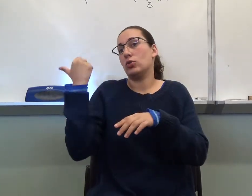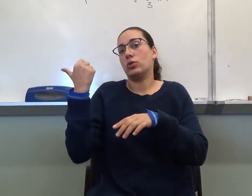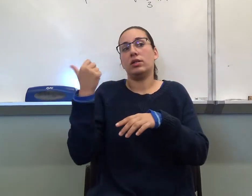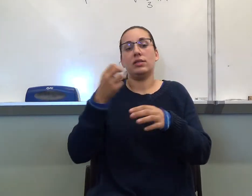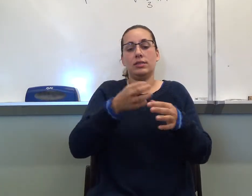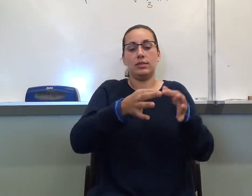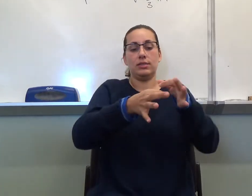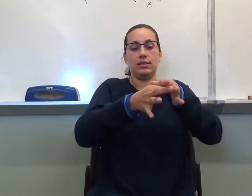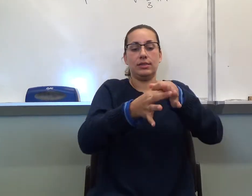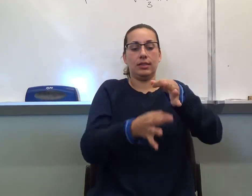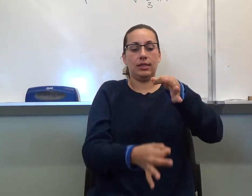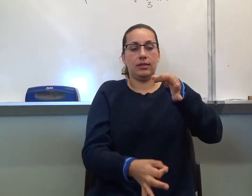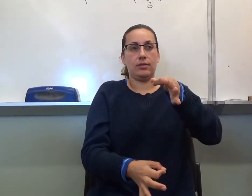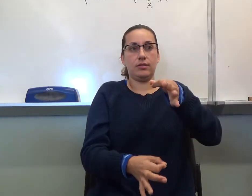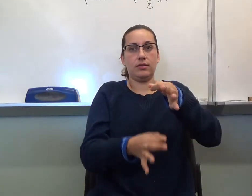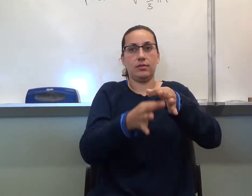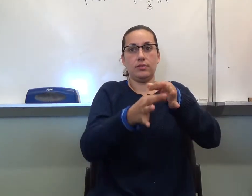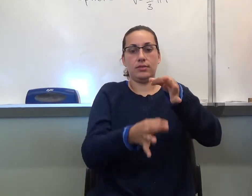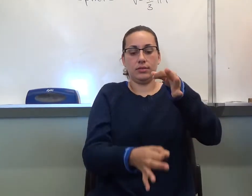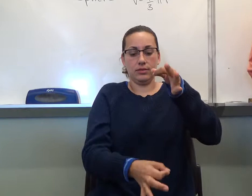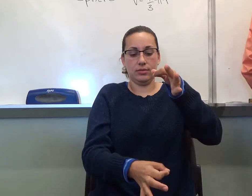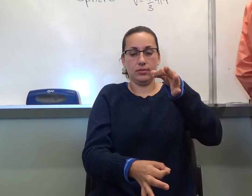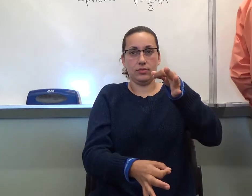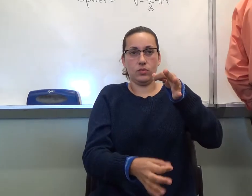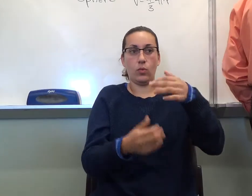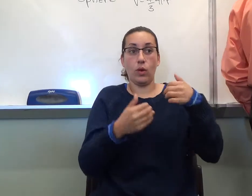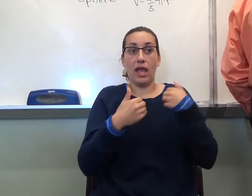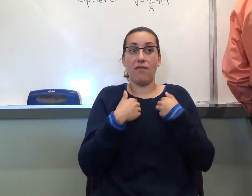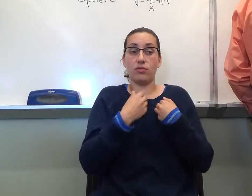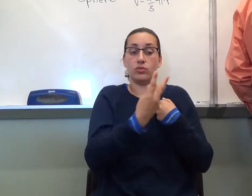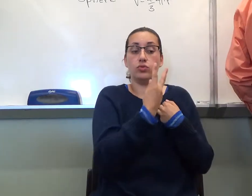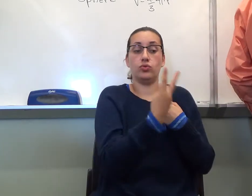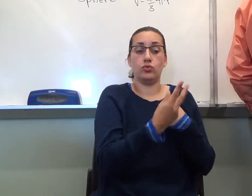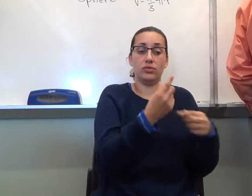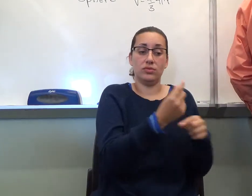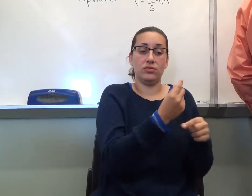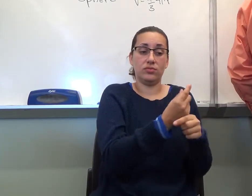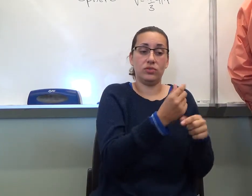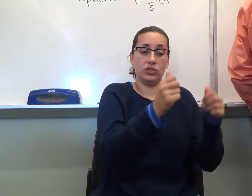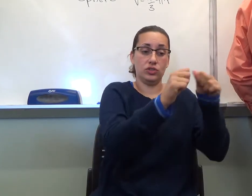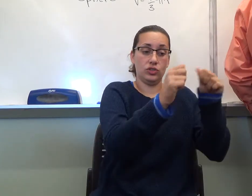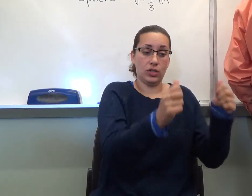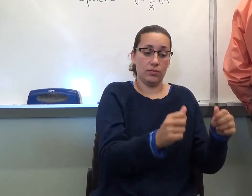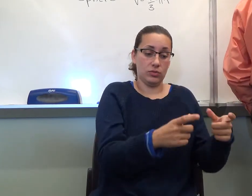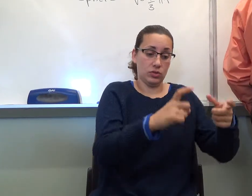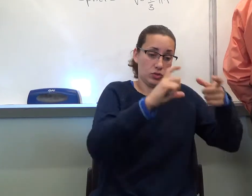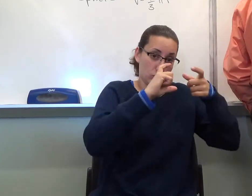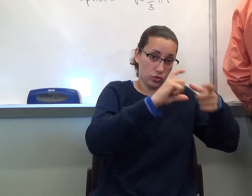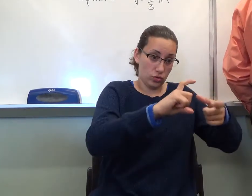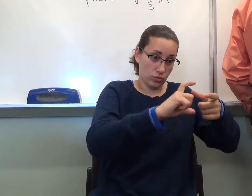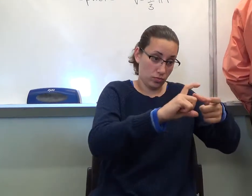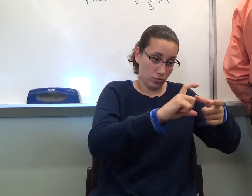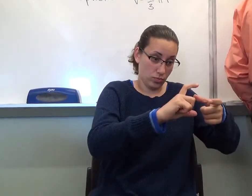So we've got two types of geometric shapes here. We've got the box itself, the cube. So we want the volume of the